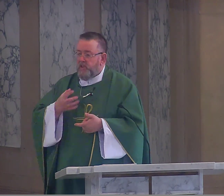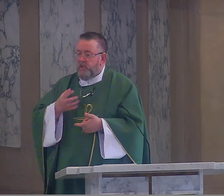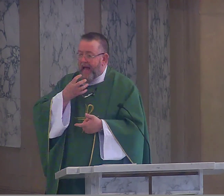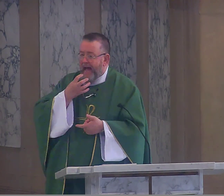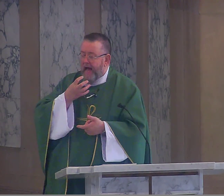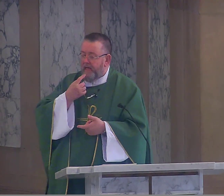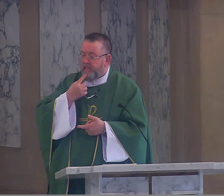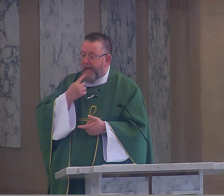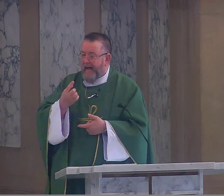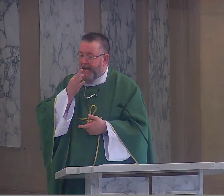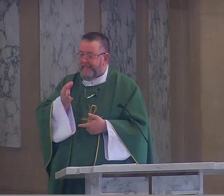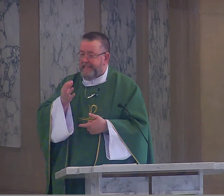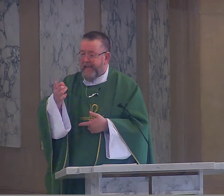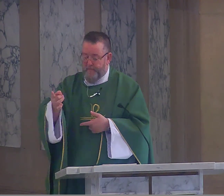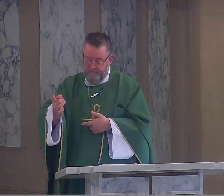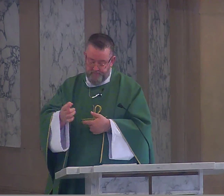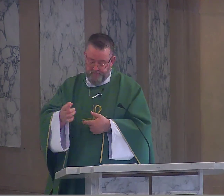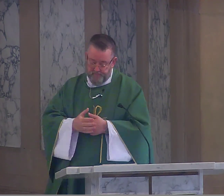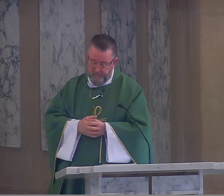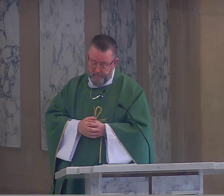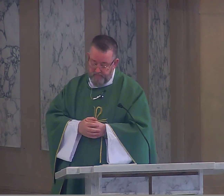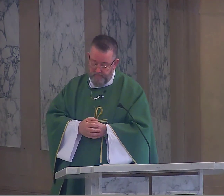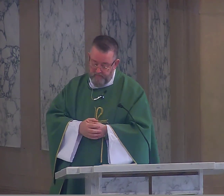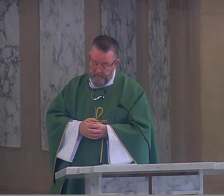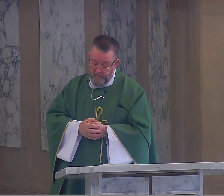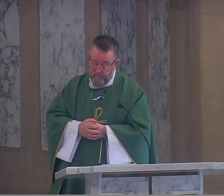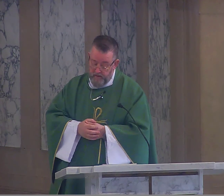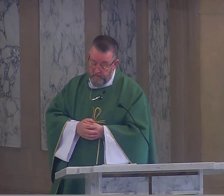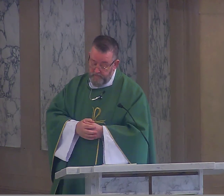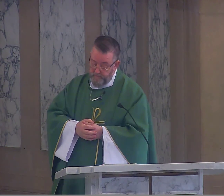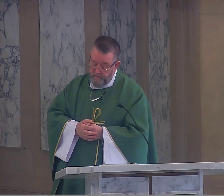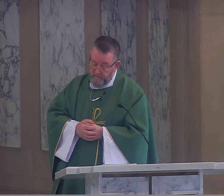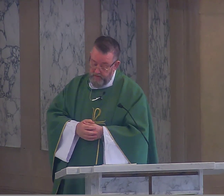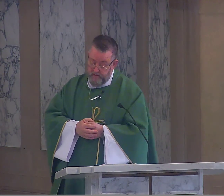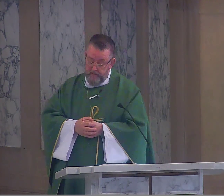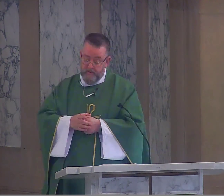afraid to ask him.